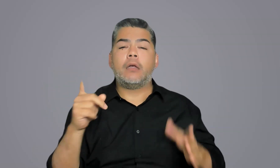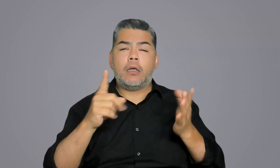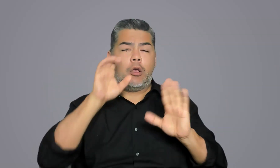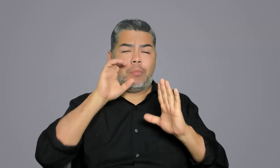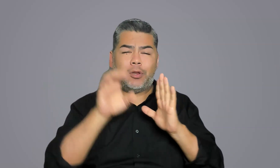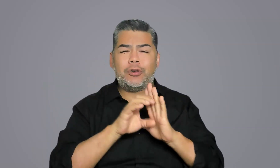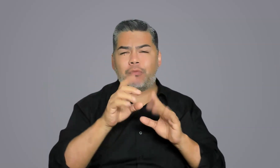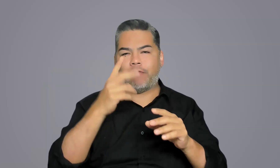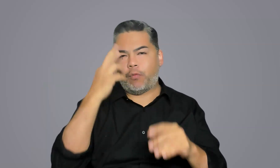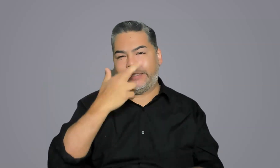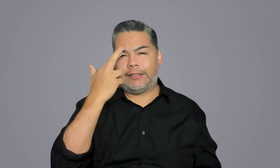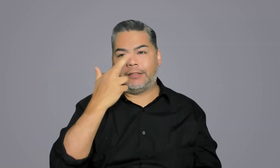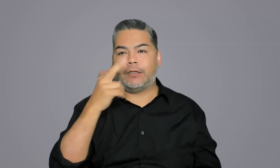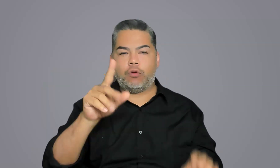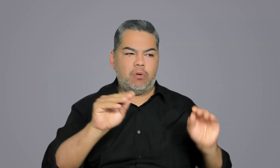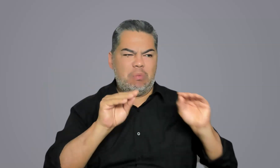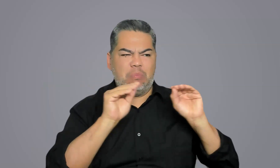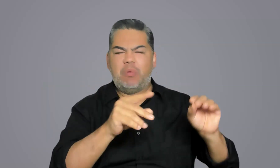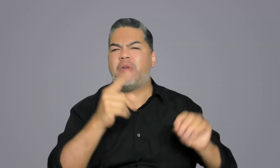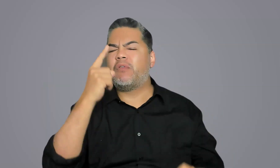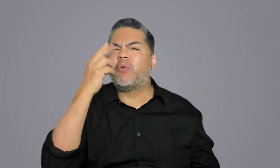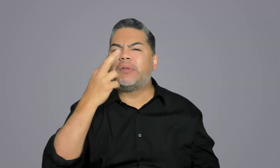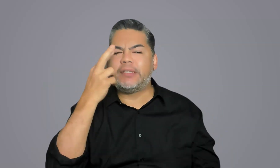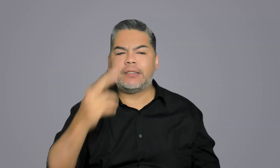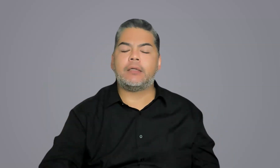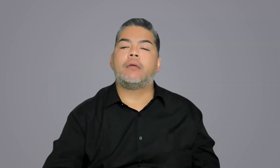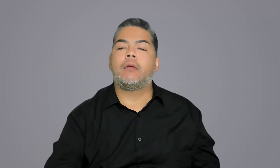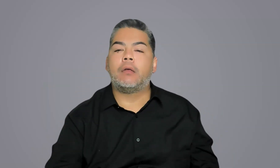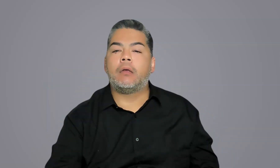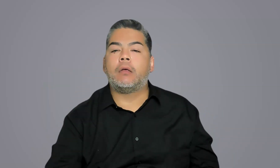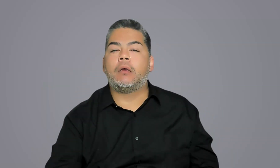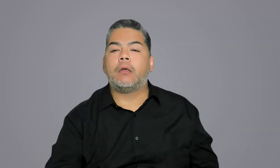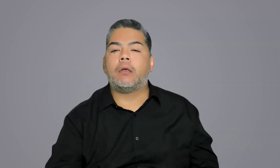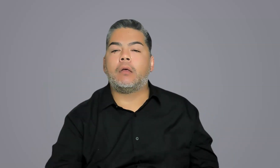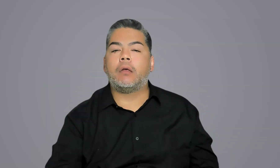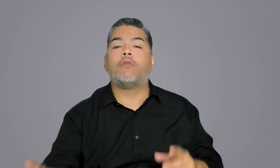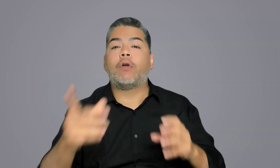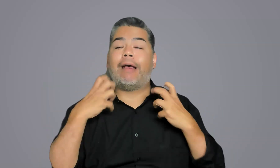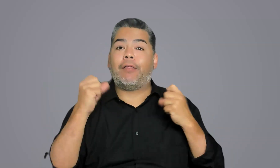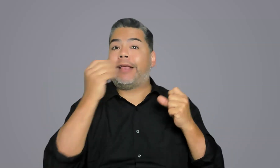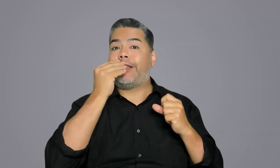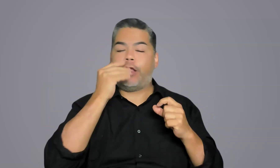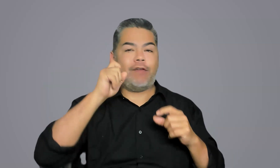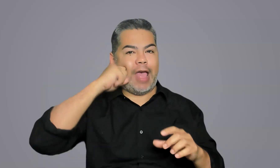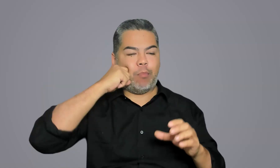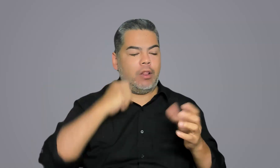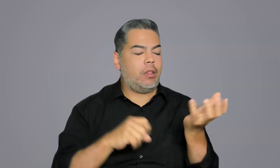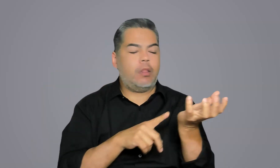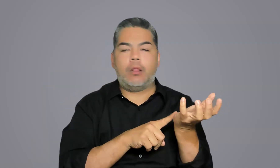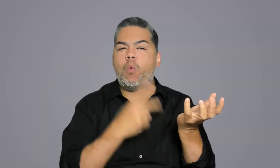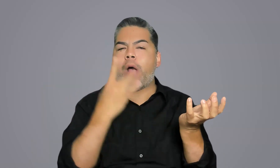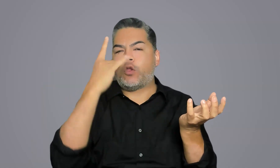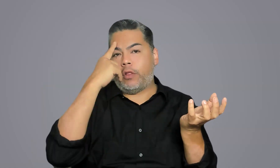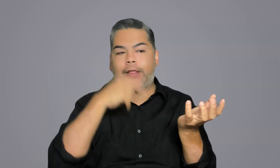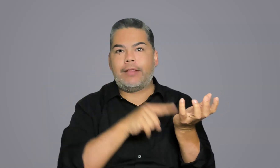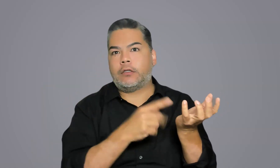have a purpose. You will have put it in there for some reason. For example, if you talk about healthy eating and you've got a picture of an apple, you've put it in there because you think that's an